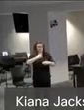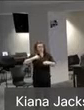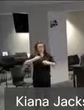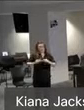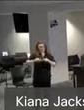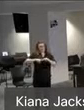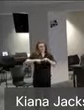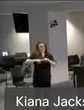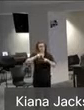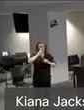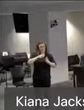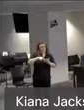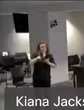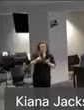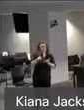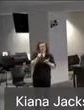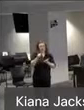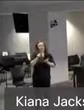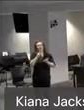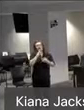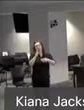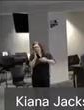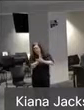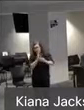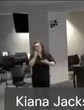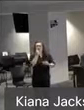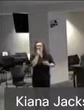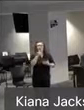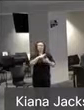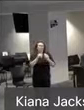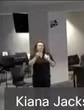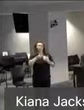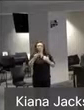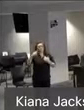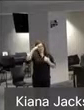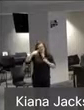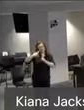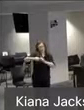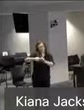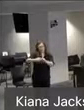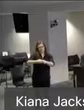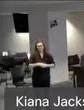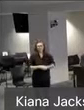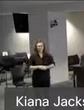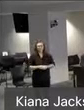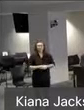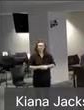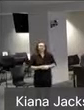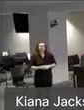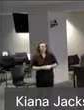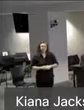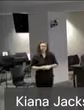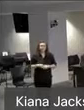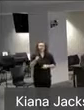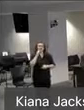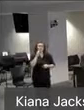contributions across all plans and tiers comes to $11.33 per month. For MA rates next year,